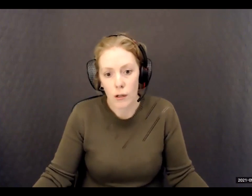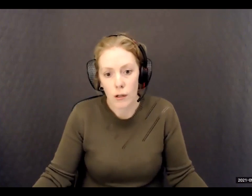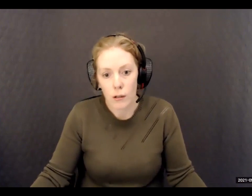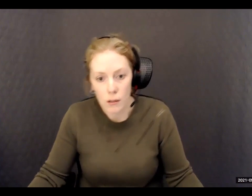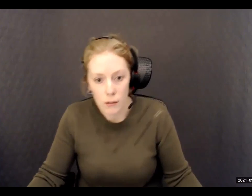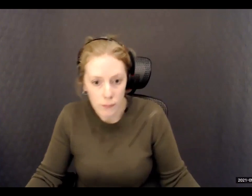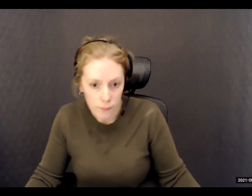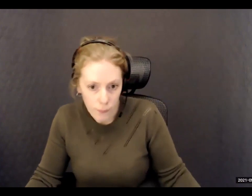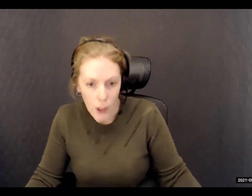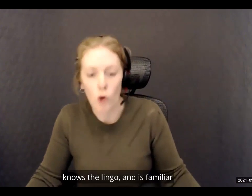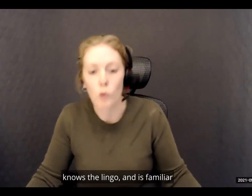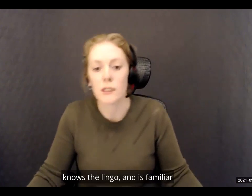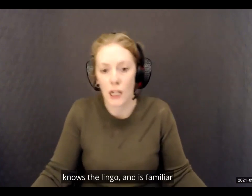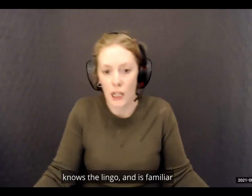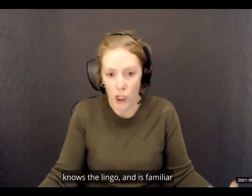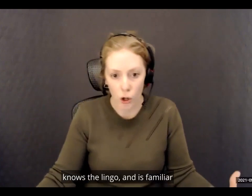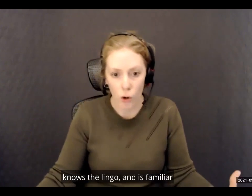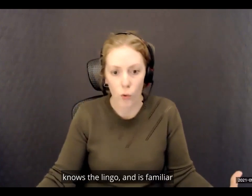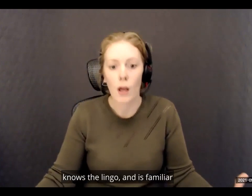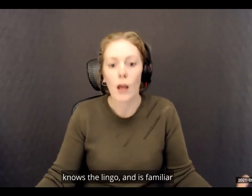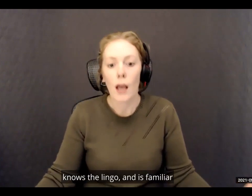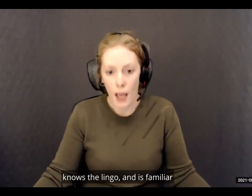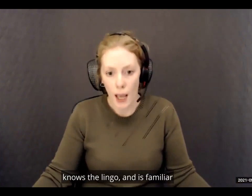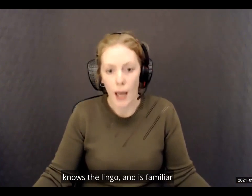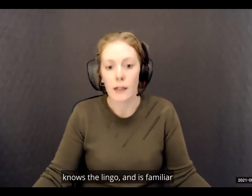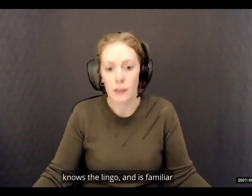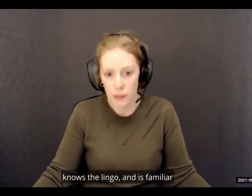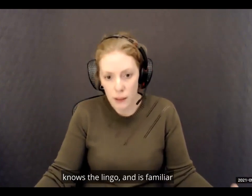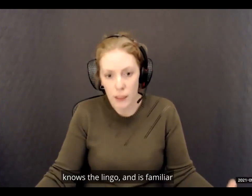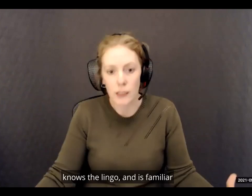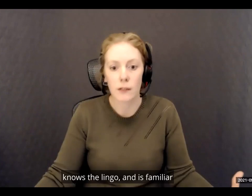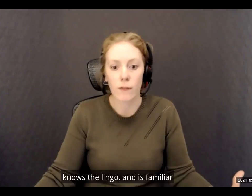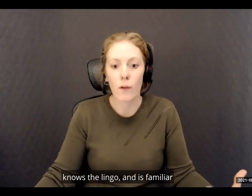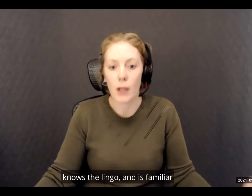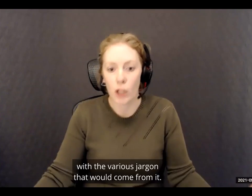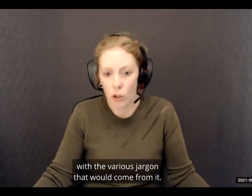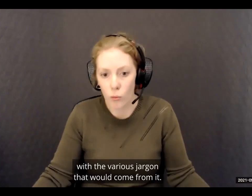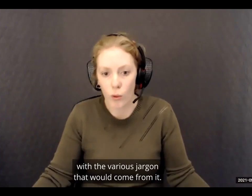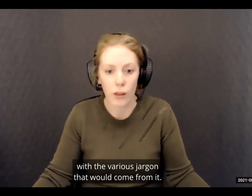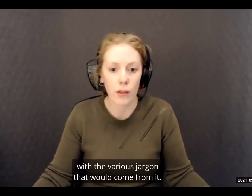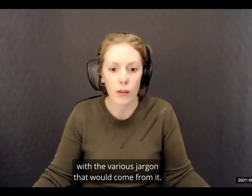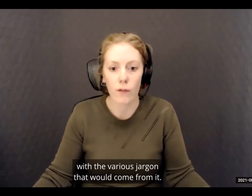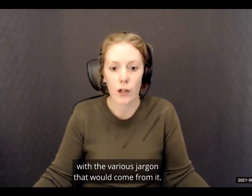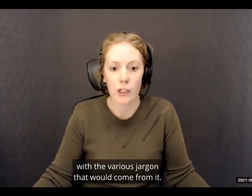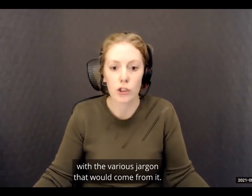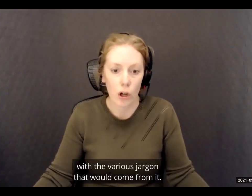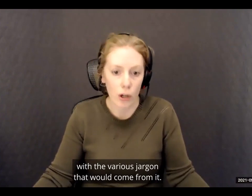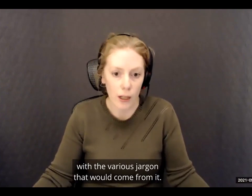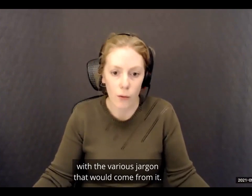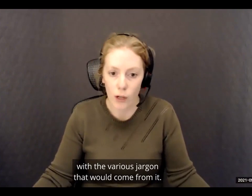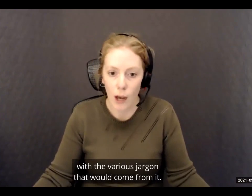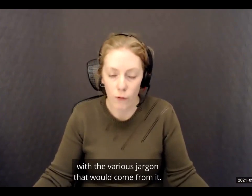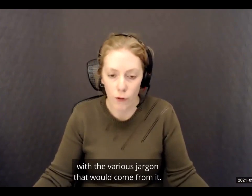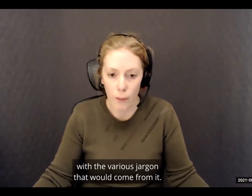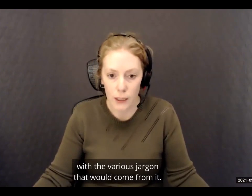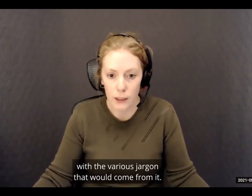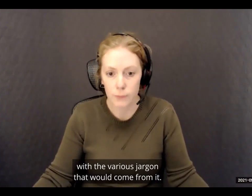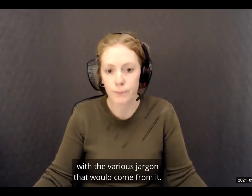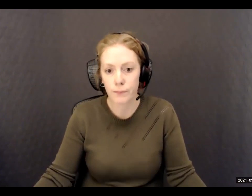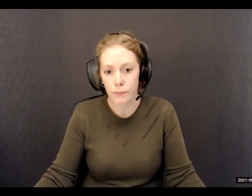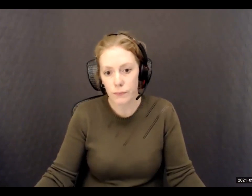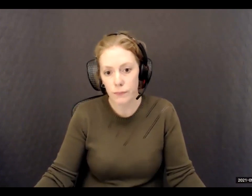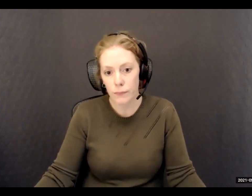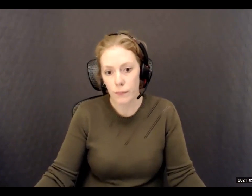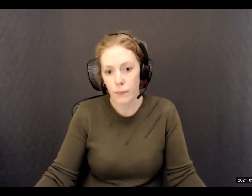culture, knows the lingo, and is familiar with the various jargon that would come from